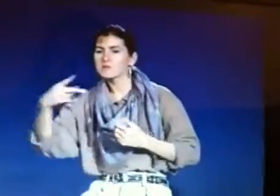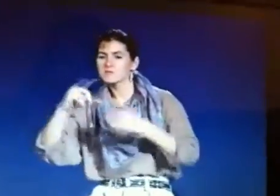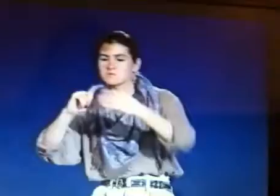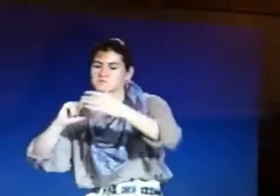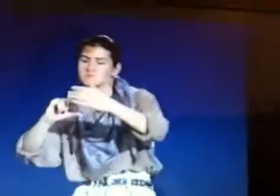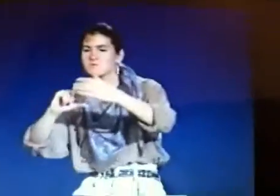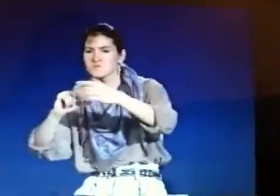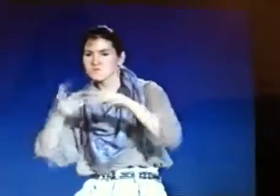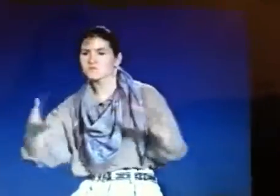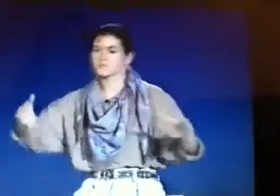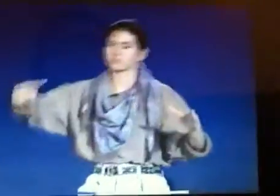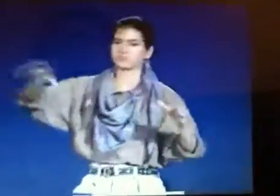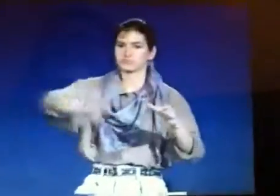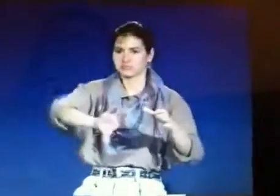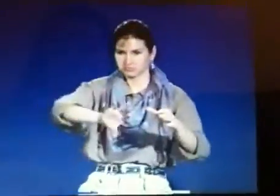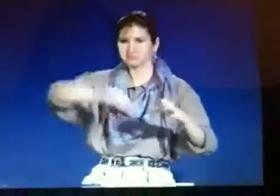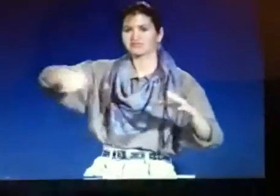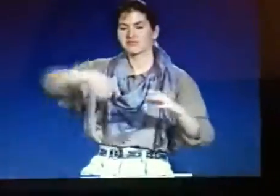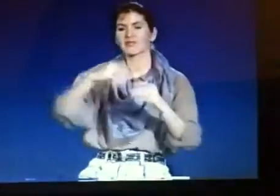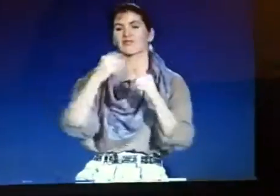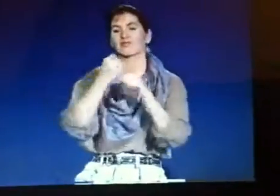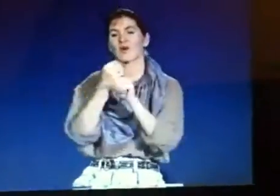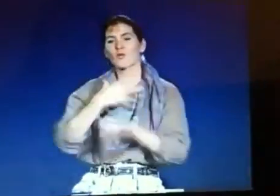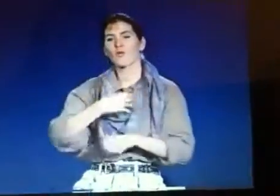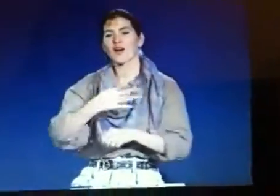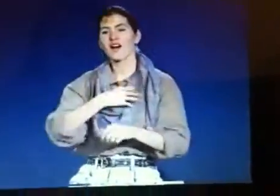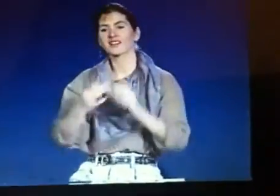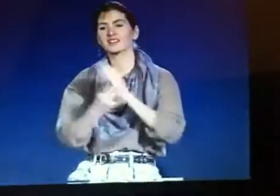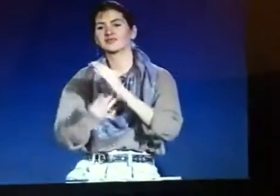cup so it's smooth and nice.